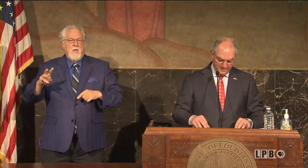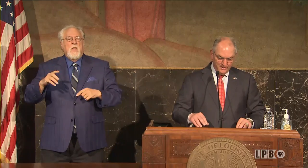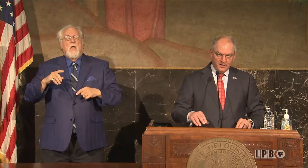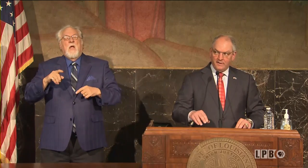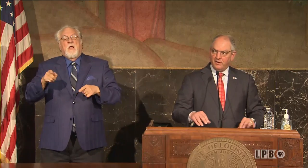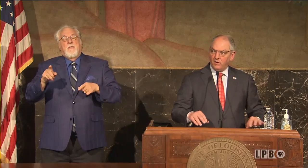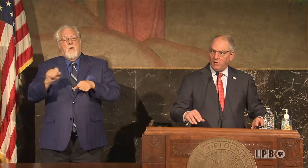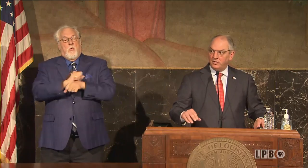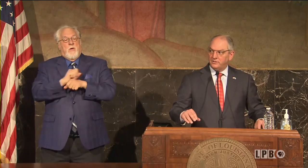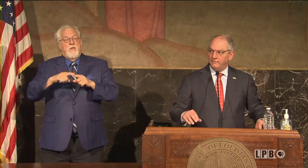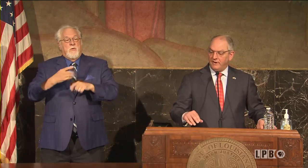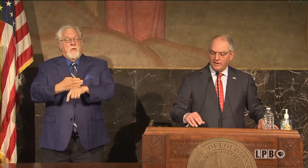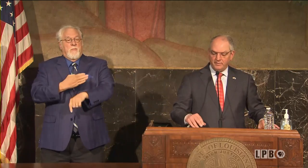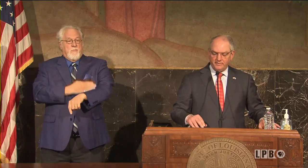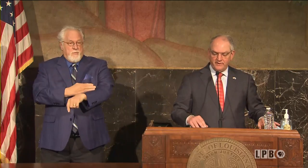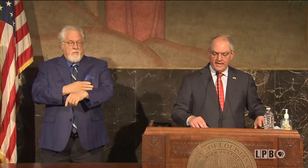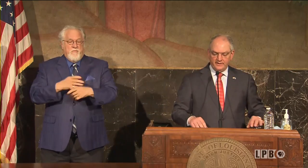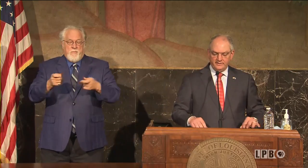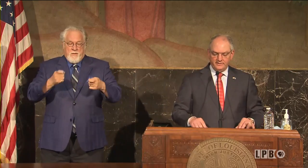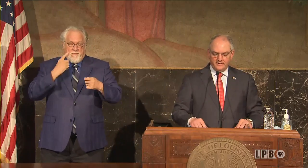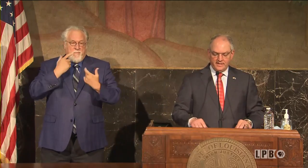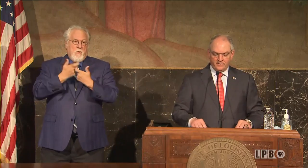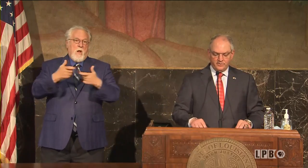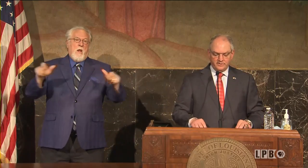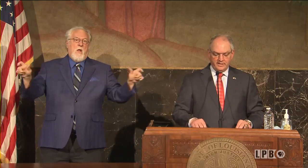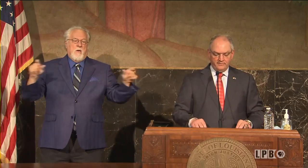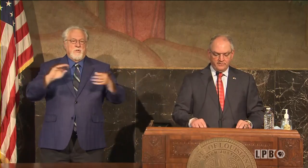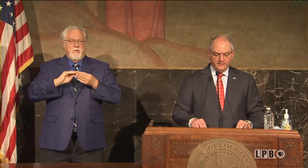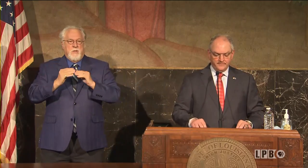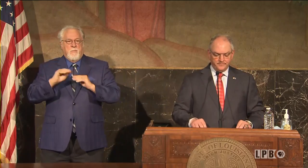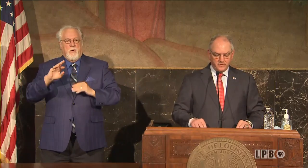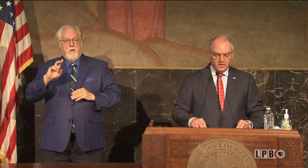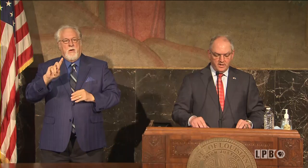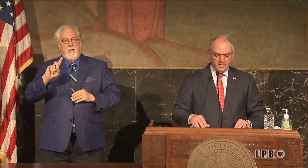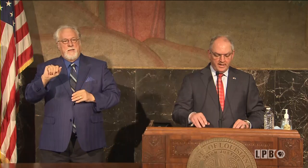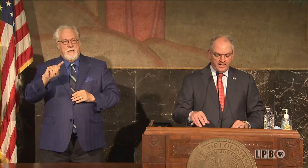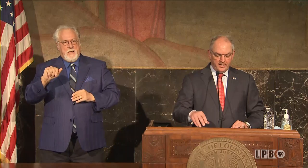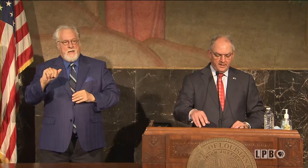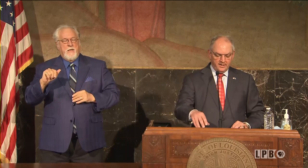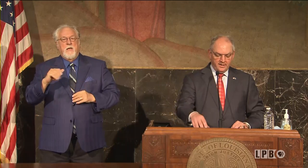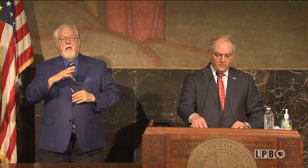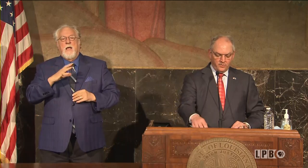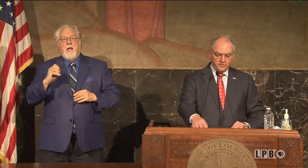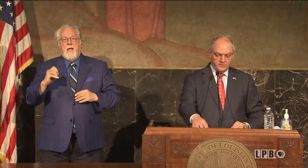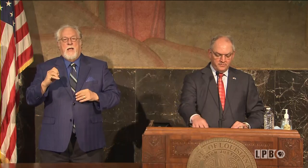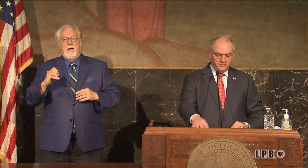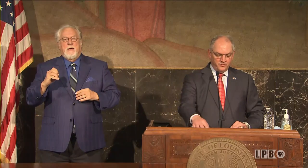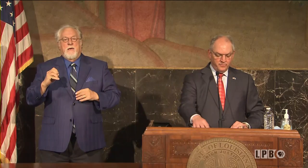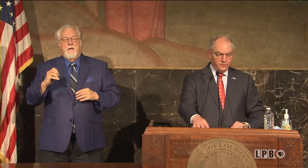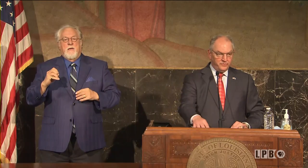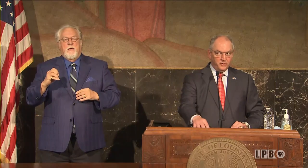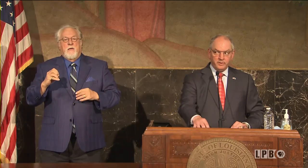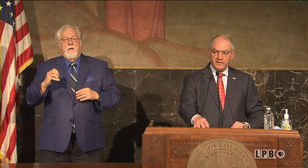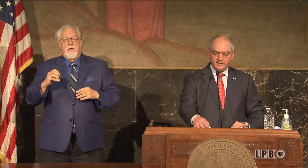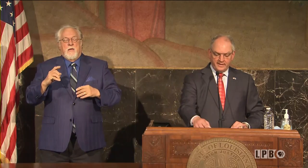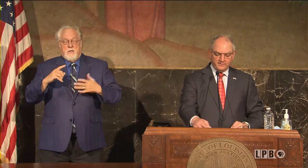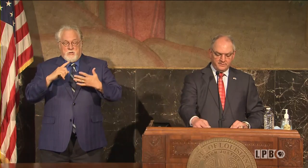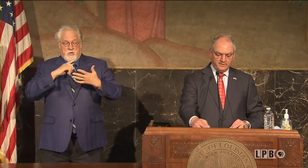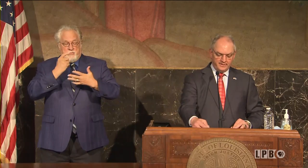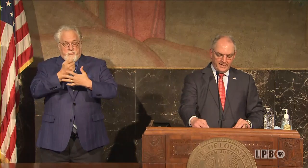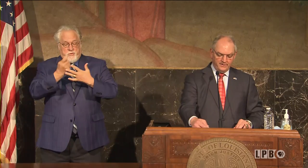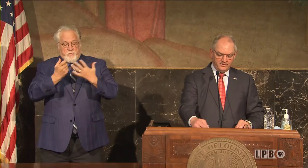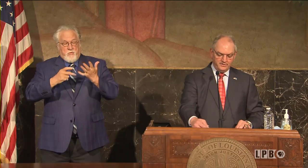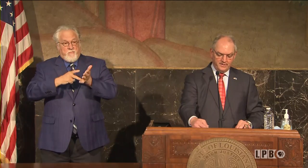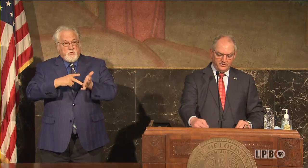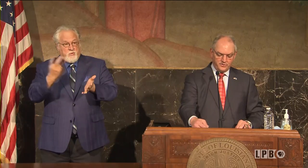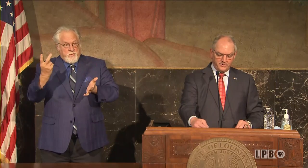management of the large volume of data that it receives and in order to remove duplicate tests